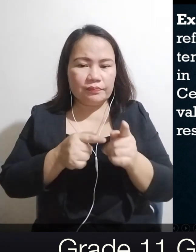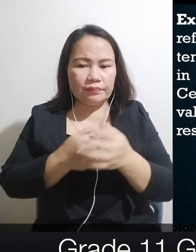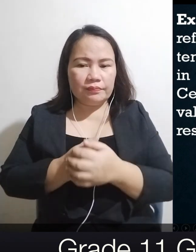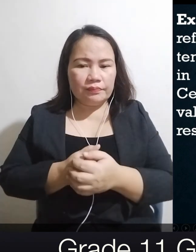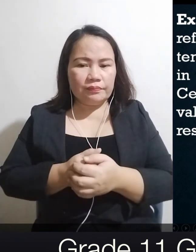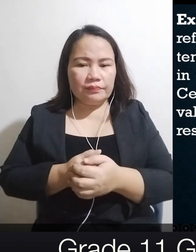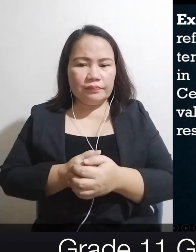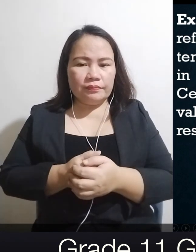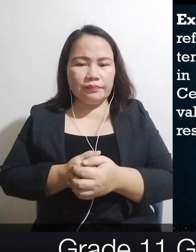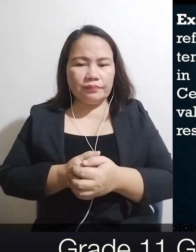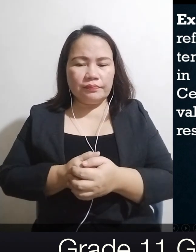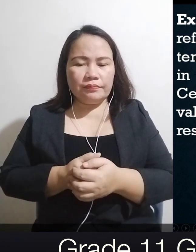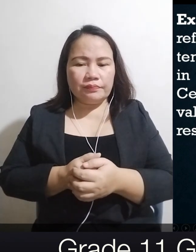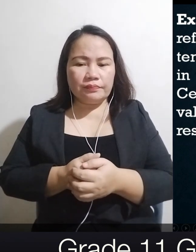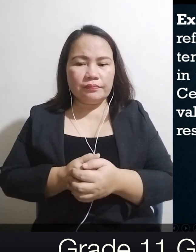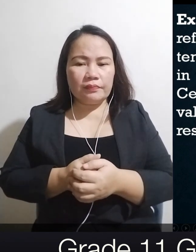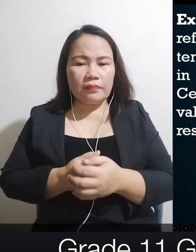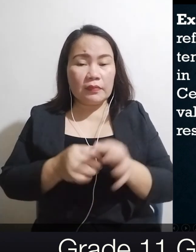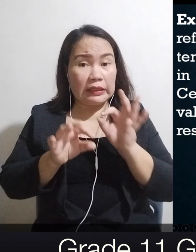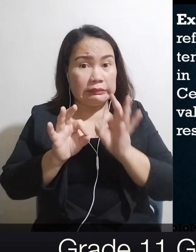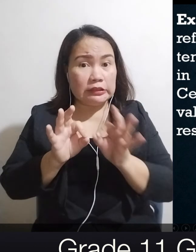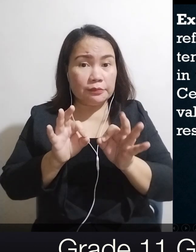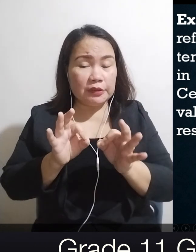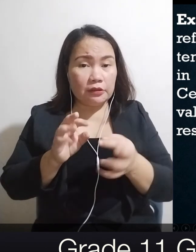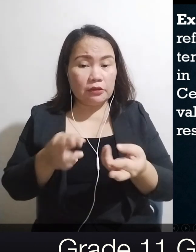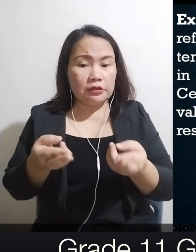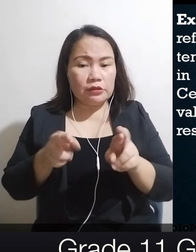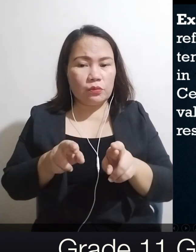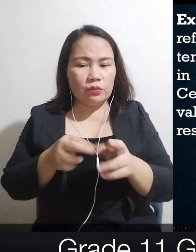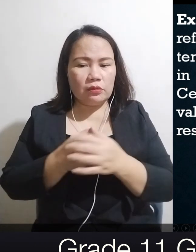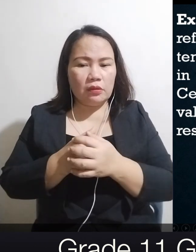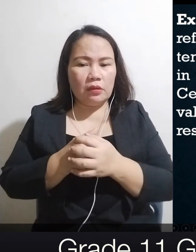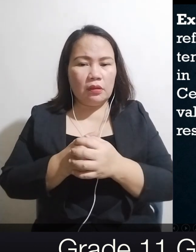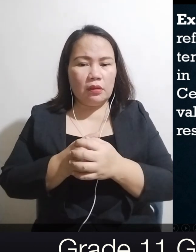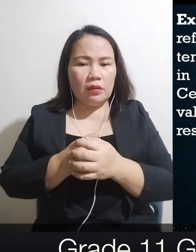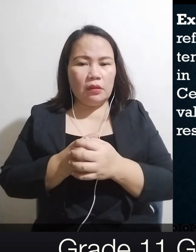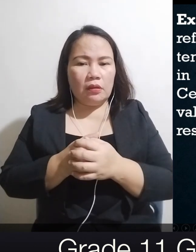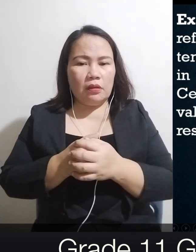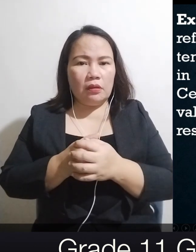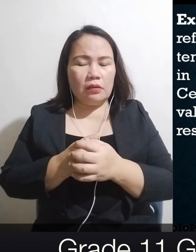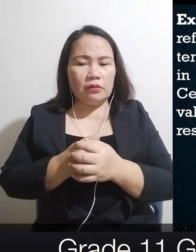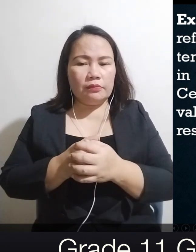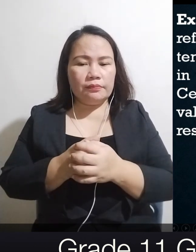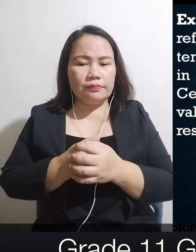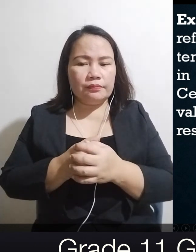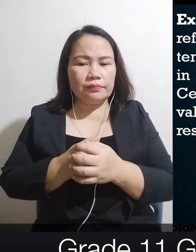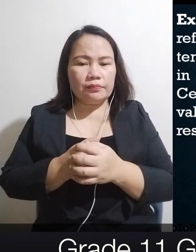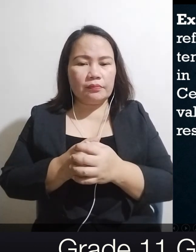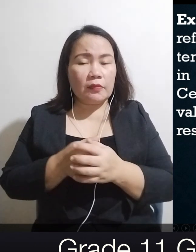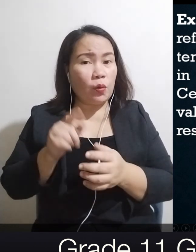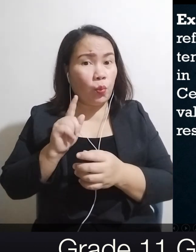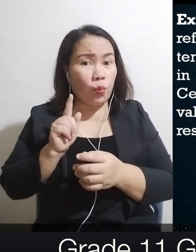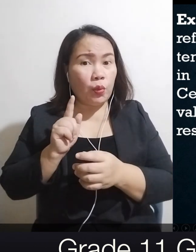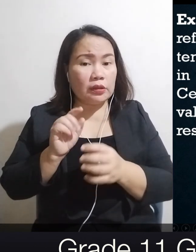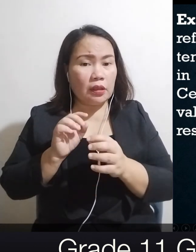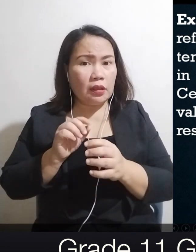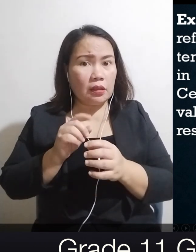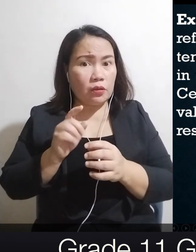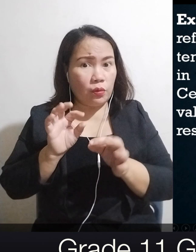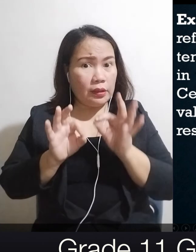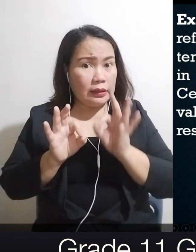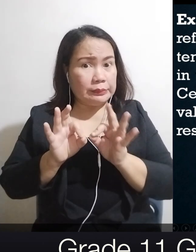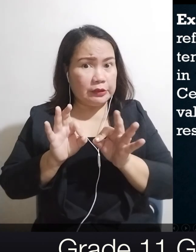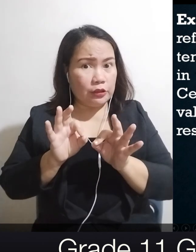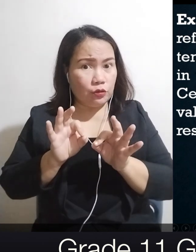okay, to check the answer. So, ang sabi dito, interpret your results. So, round off your values to the nearest answer. So, what will